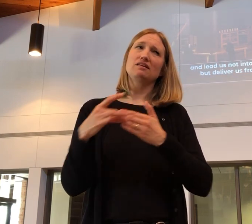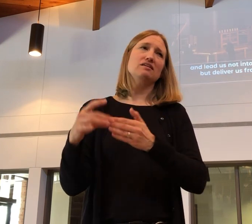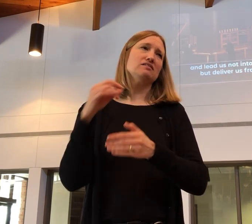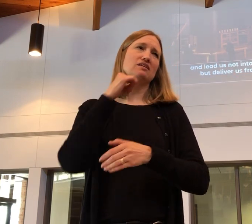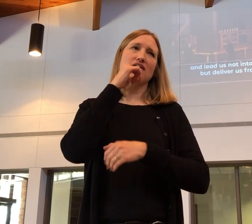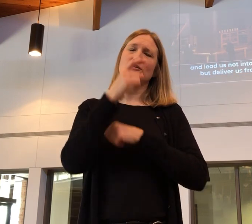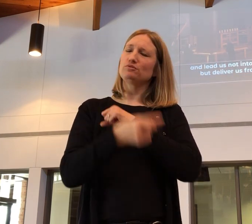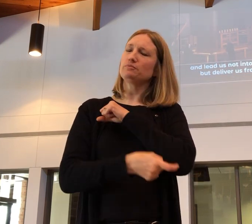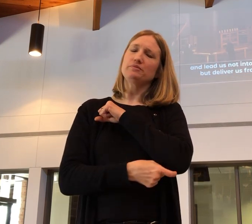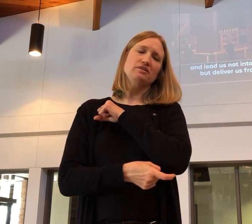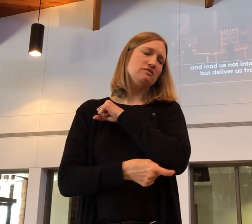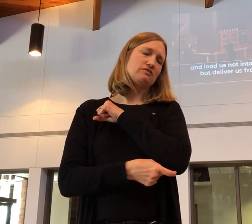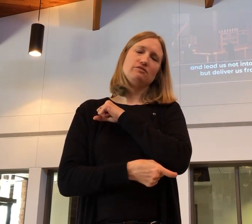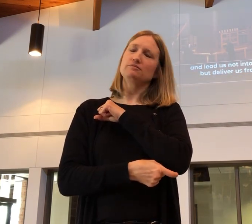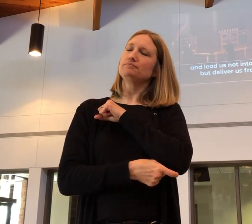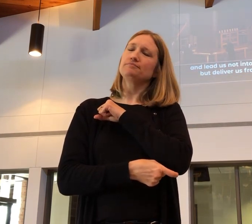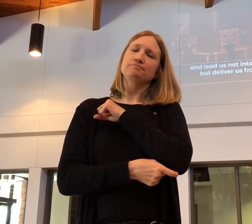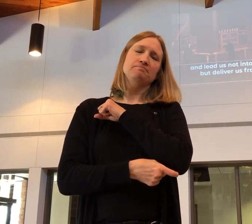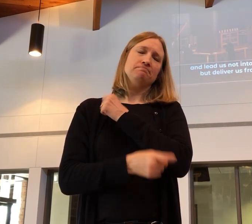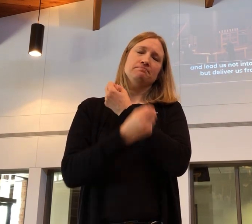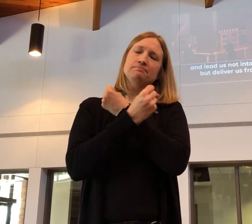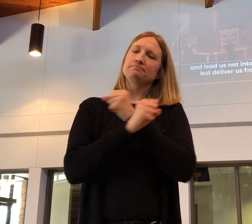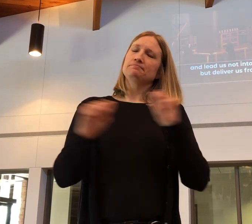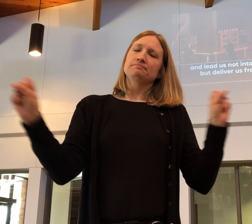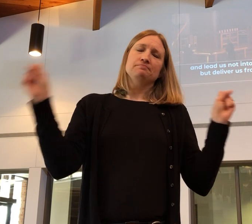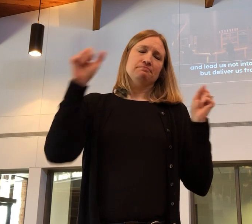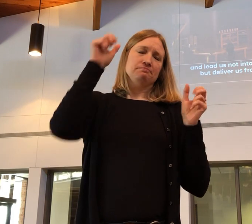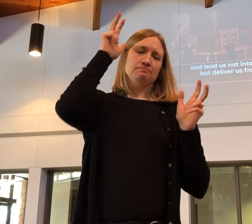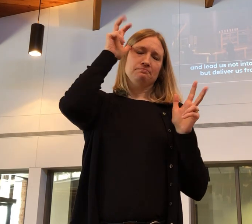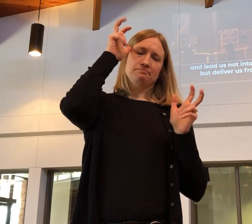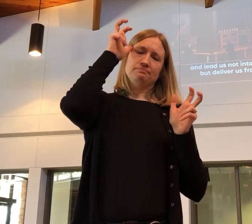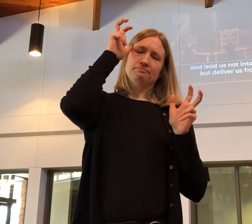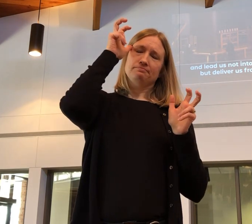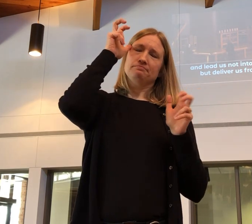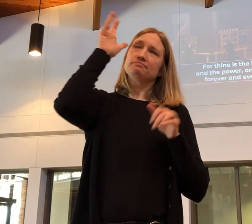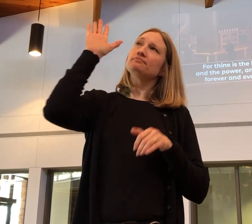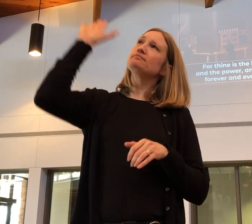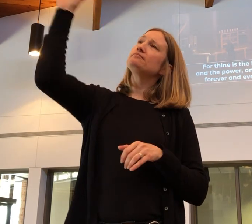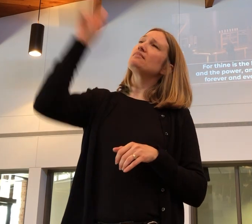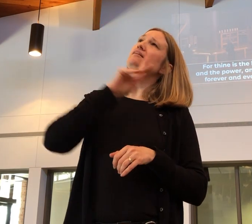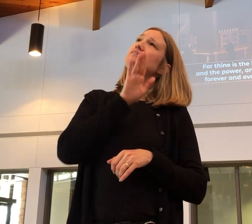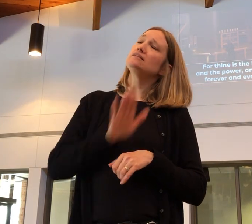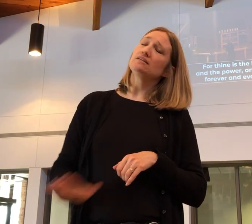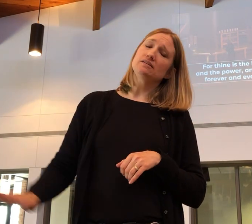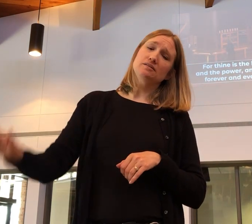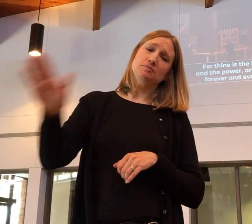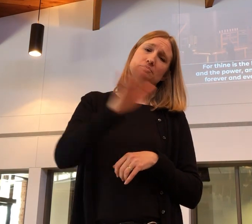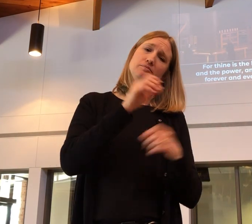And lead us not into temptation, but deliver us from evil.